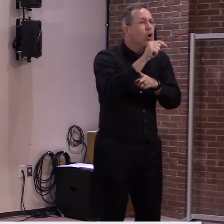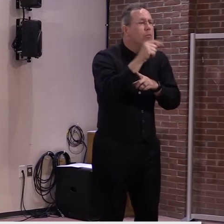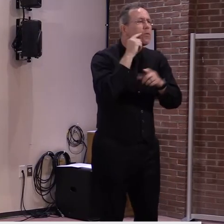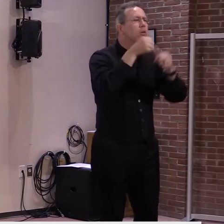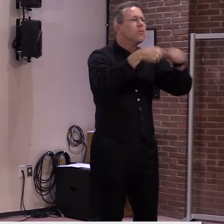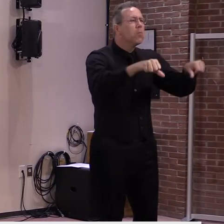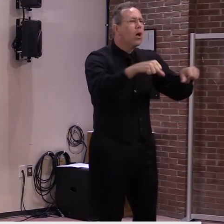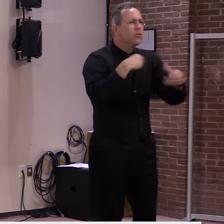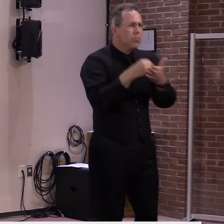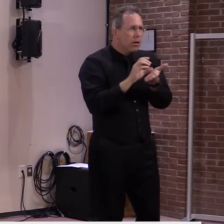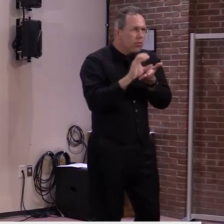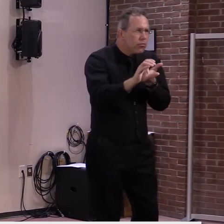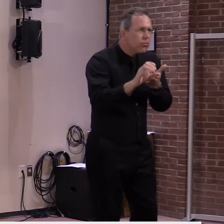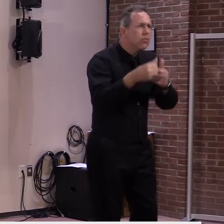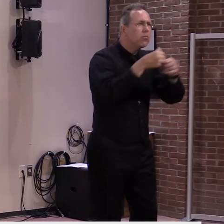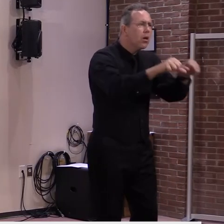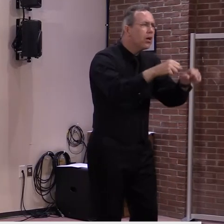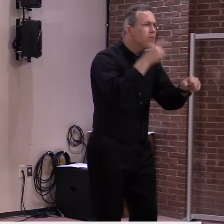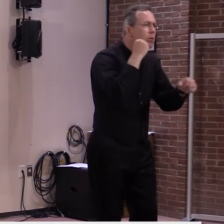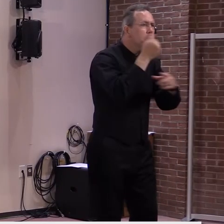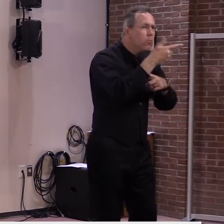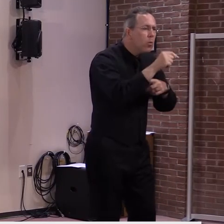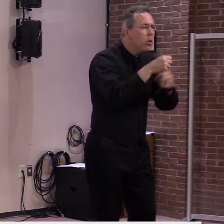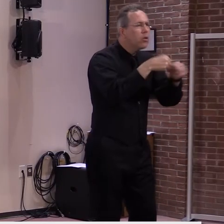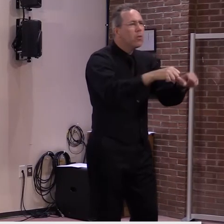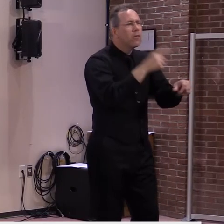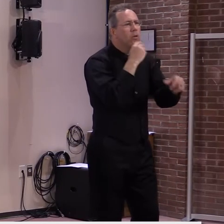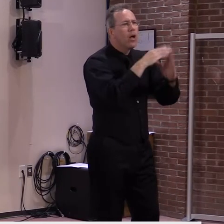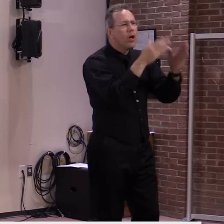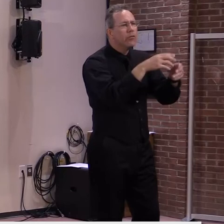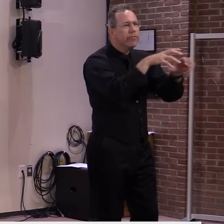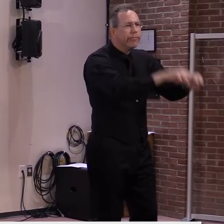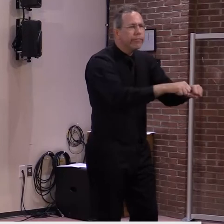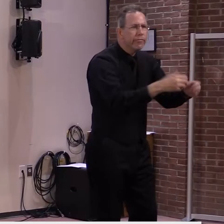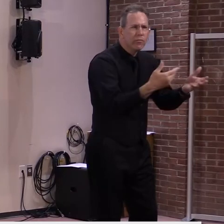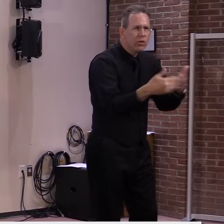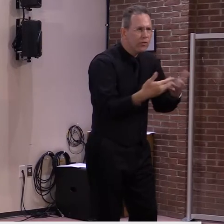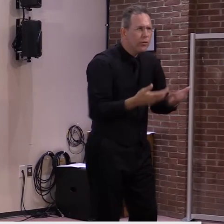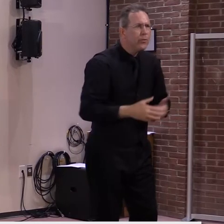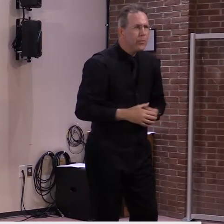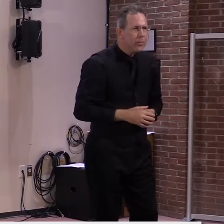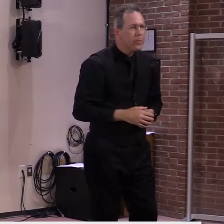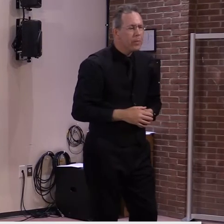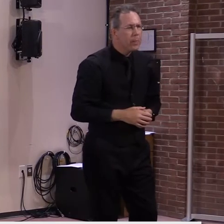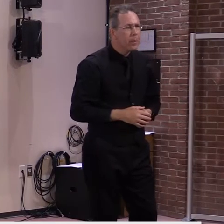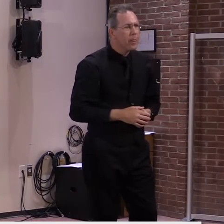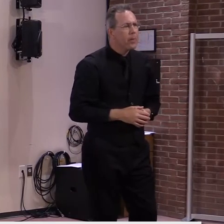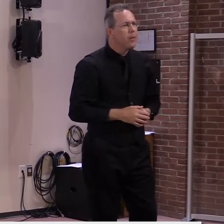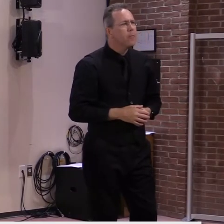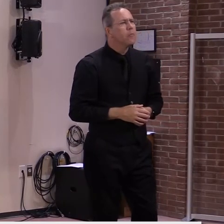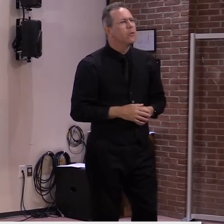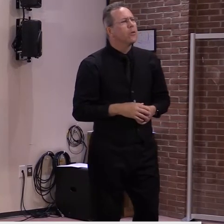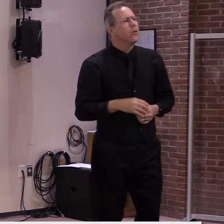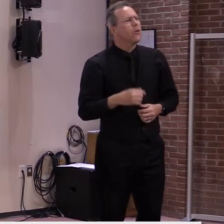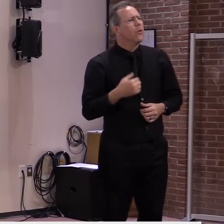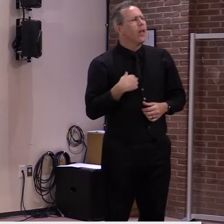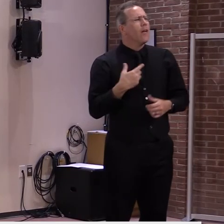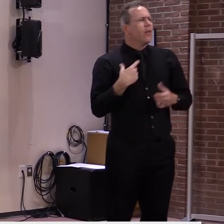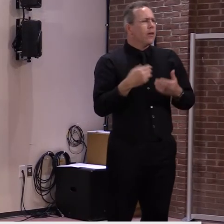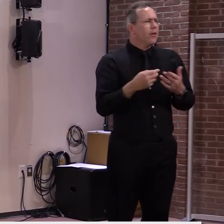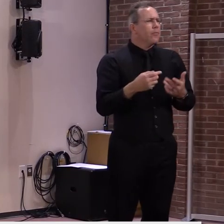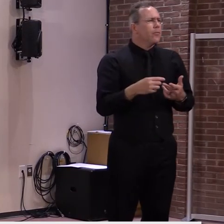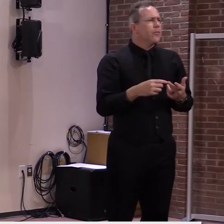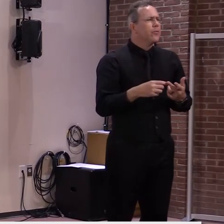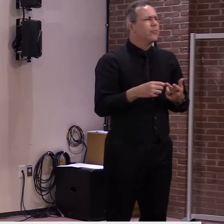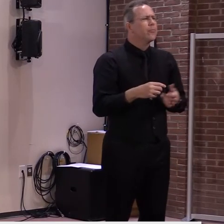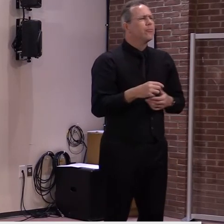apartments. We have a thing called ERAP, which is a subsidy for housing, and we've got